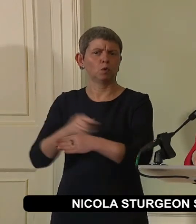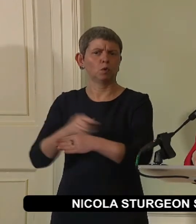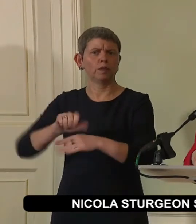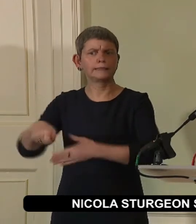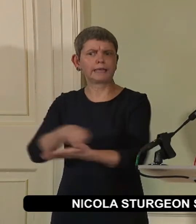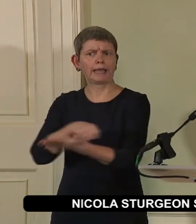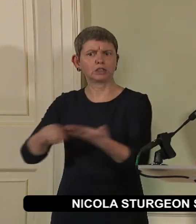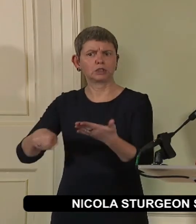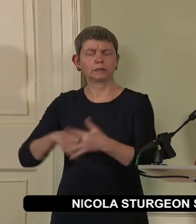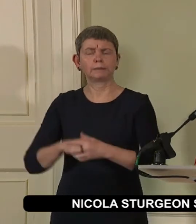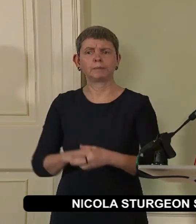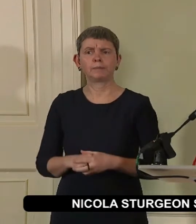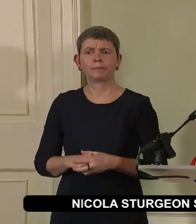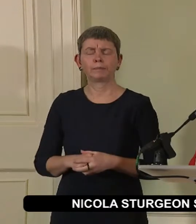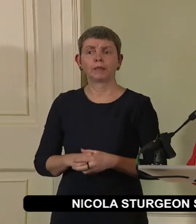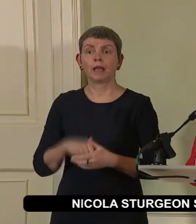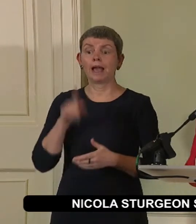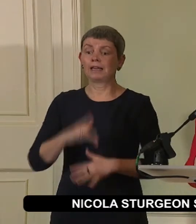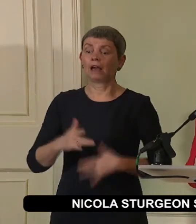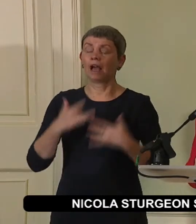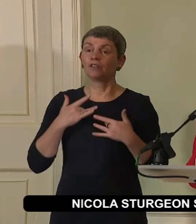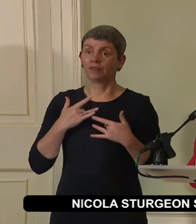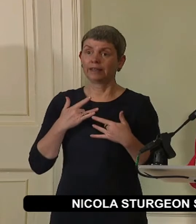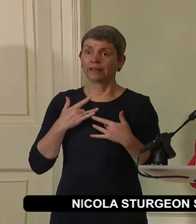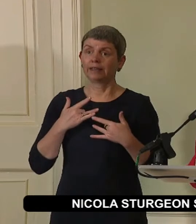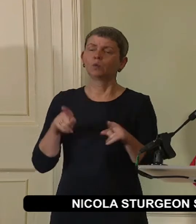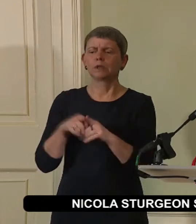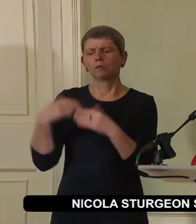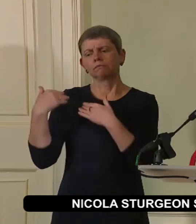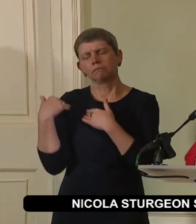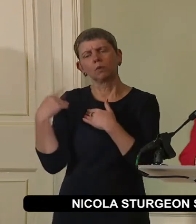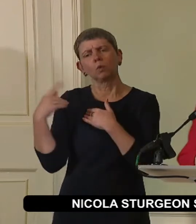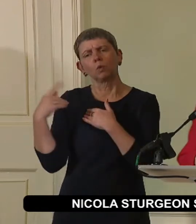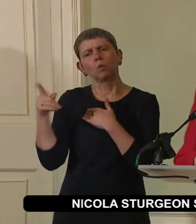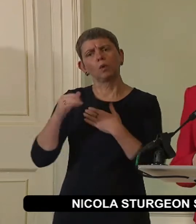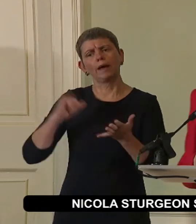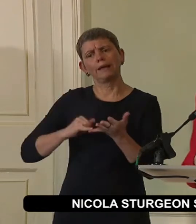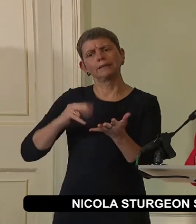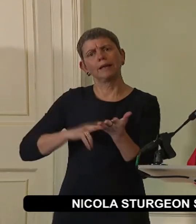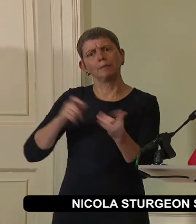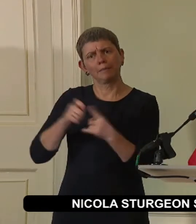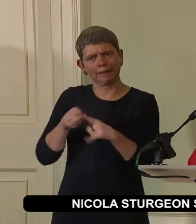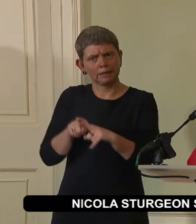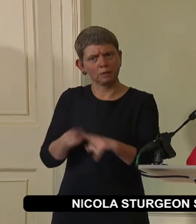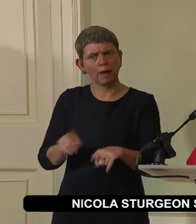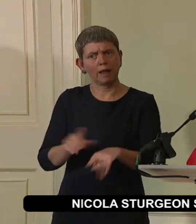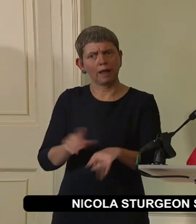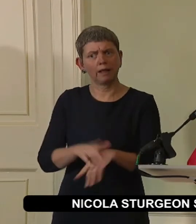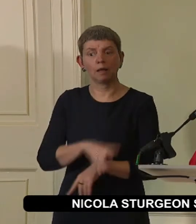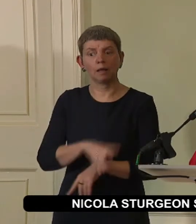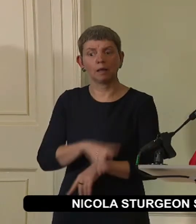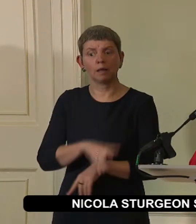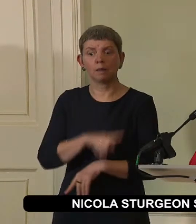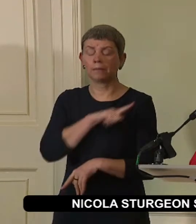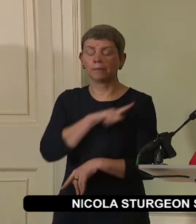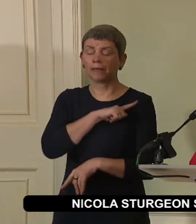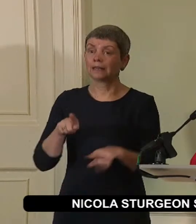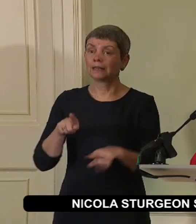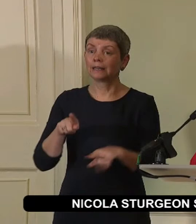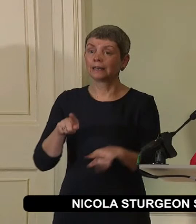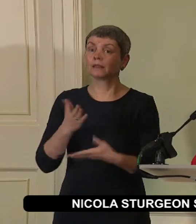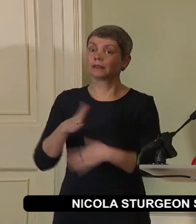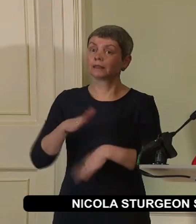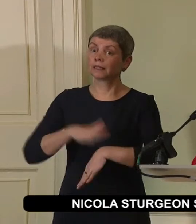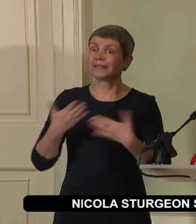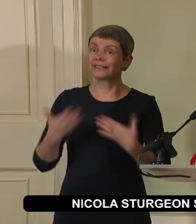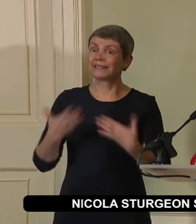very particular sense, I feel that duty to my party too. We are at a critical moment. The blocking